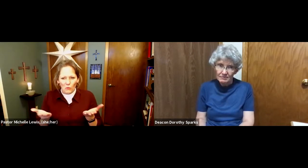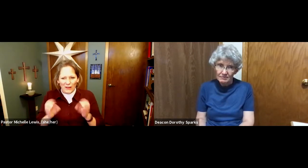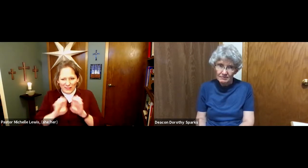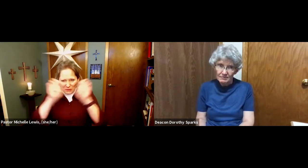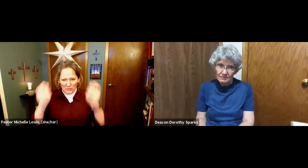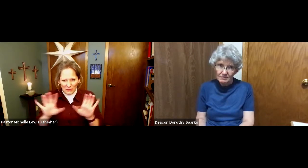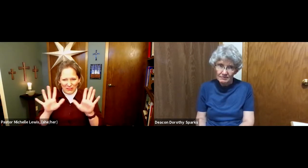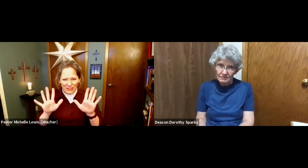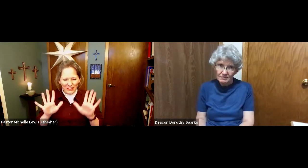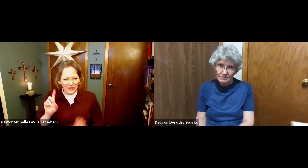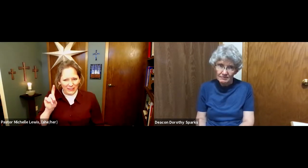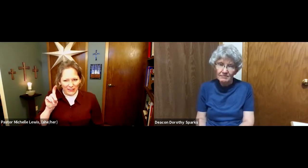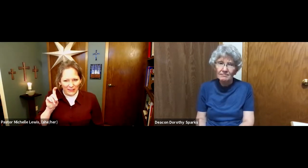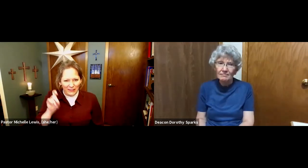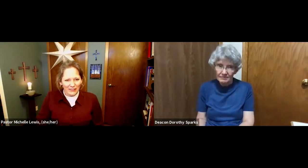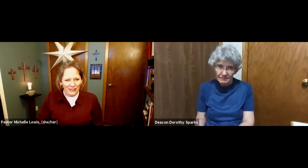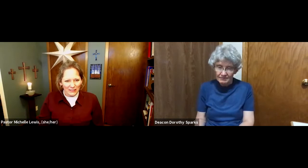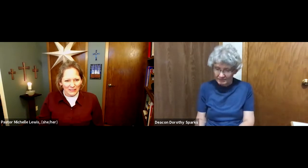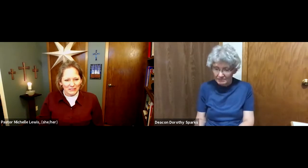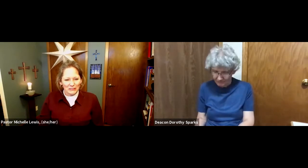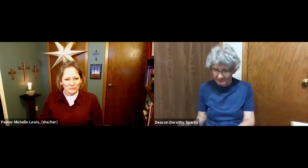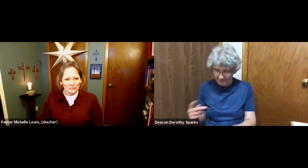Deacon Dorothy, would you mind explaining what Epiphany is?